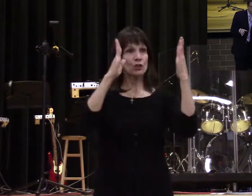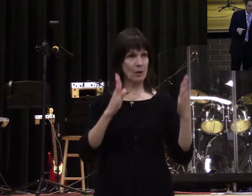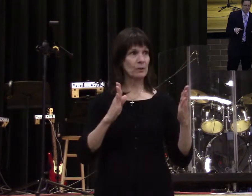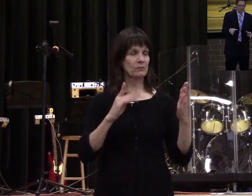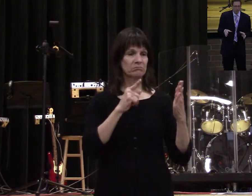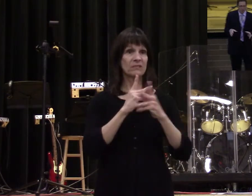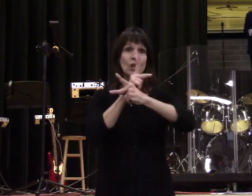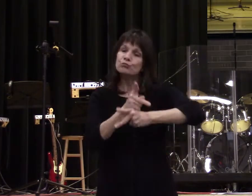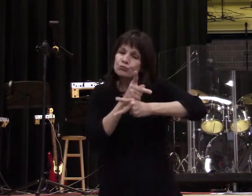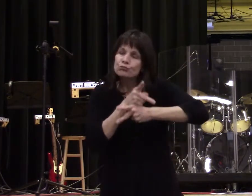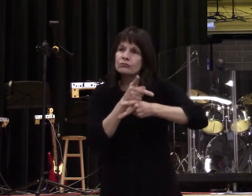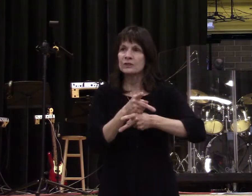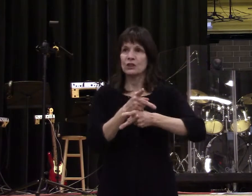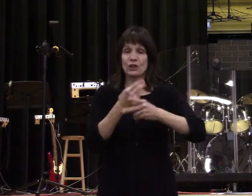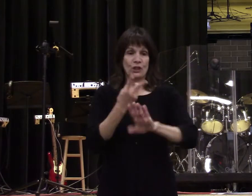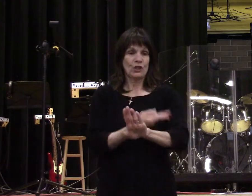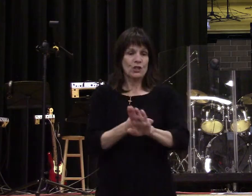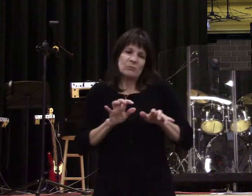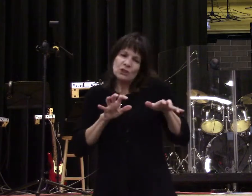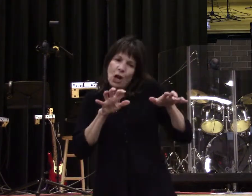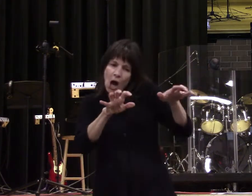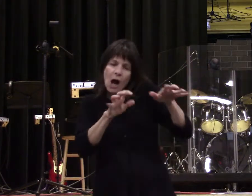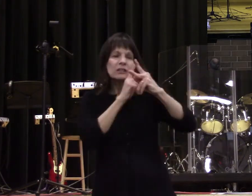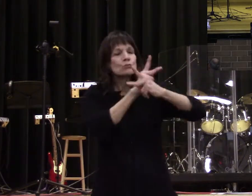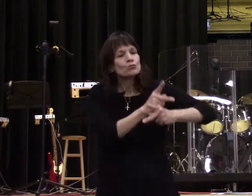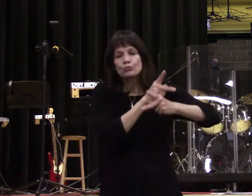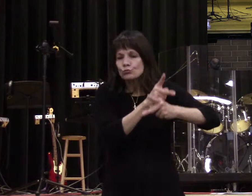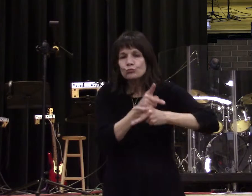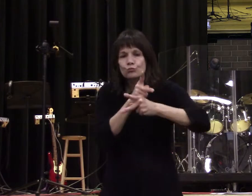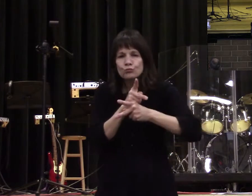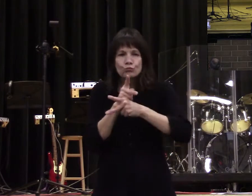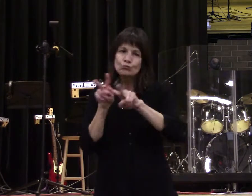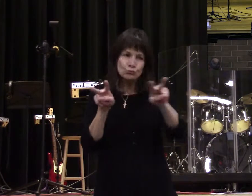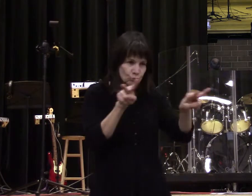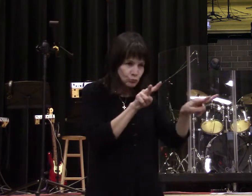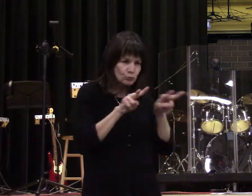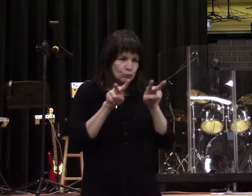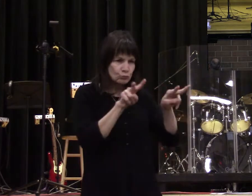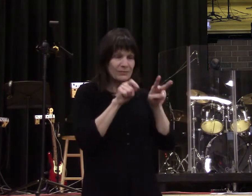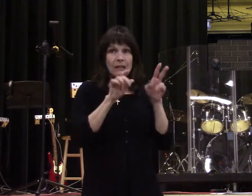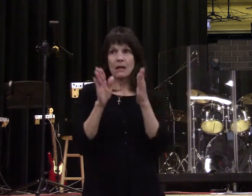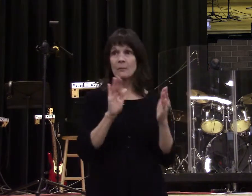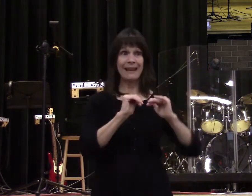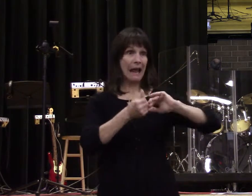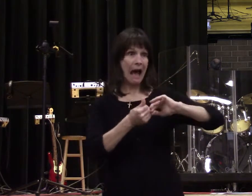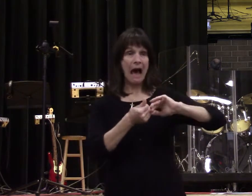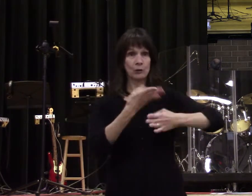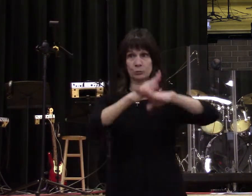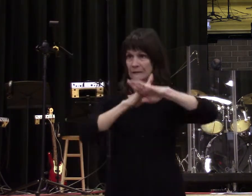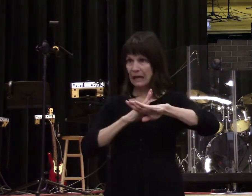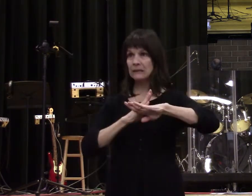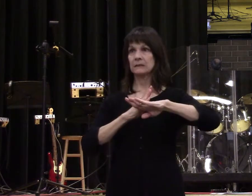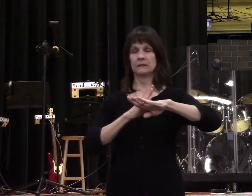most of his life, most of his waking hours while he was doing it, taking care of the sheep. He had to strategize about taking care of sheep. He